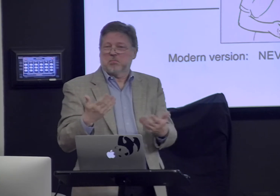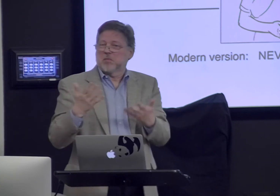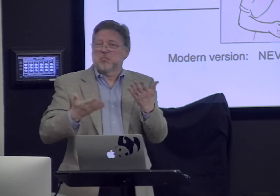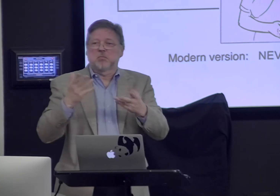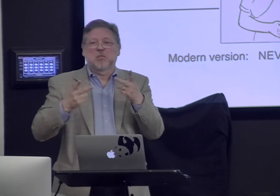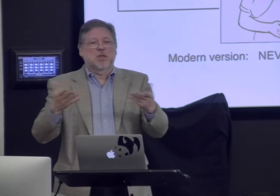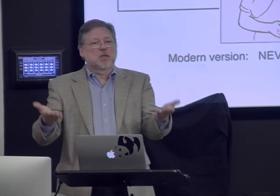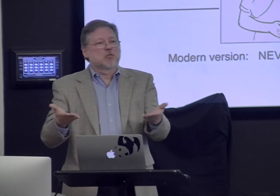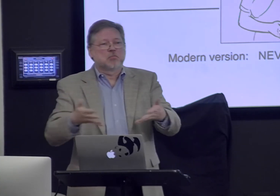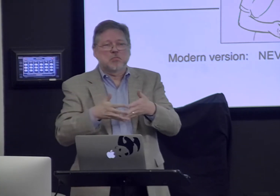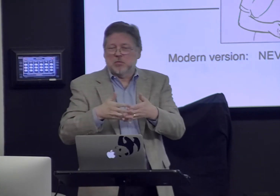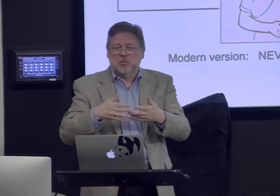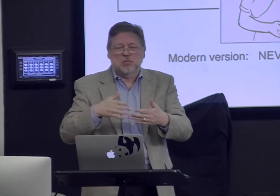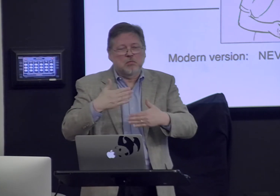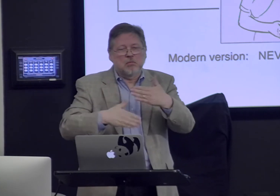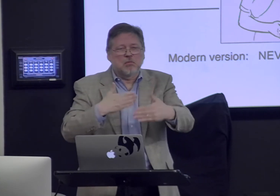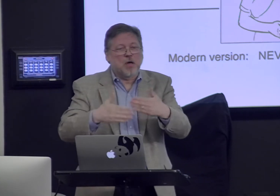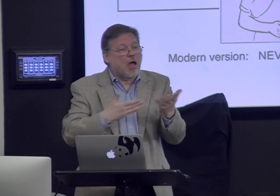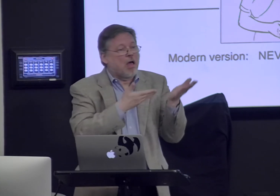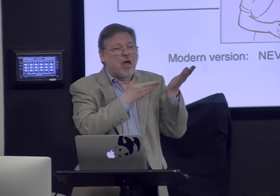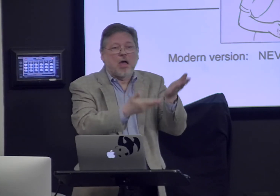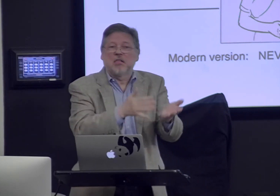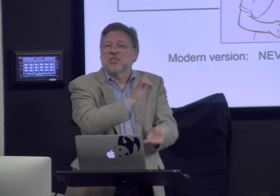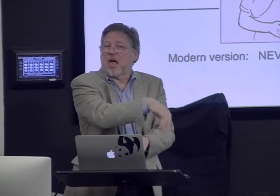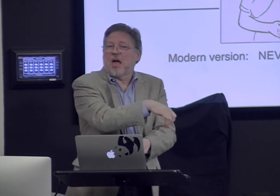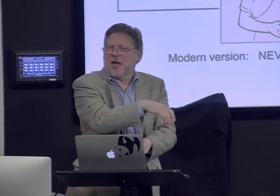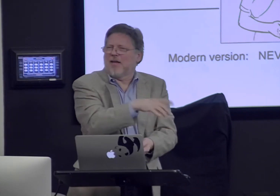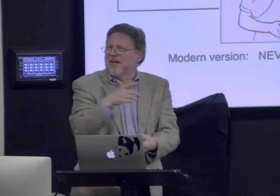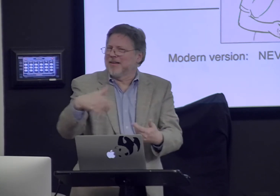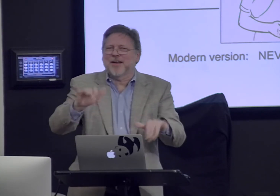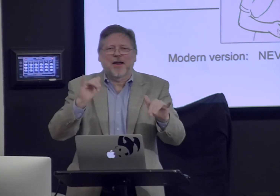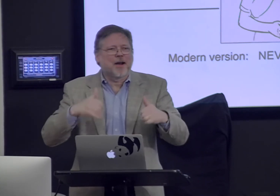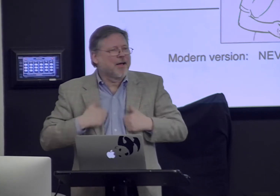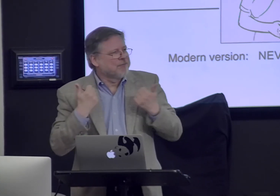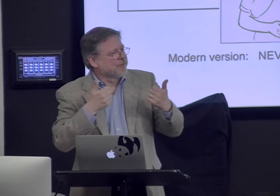Instead, we understand that sign to mean worse or worst.